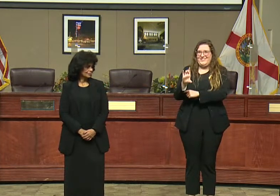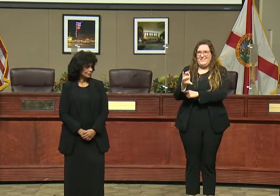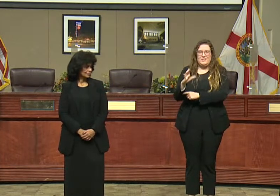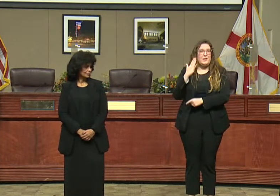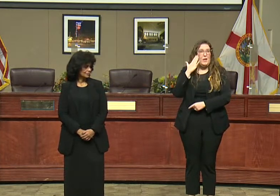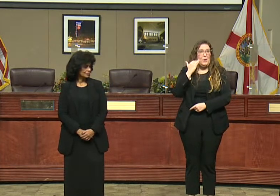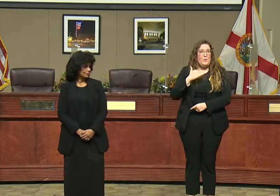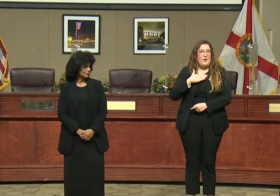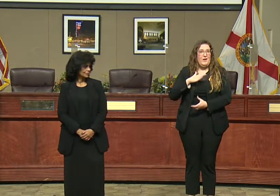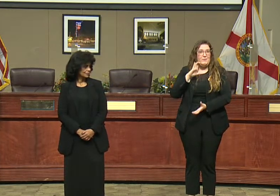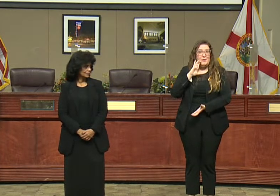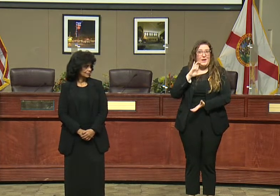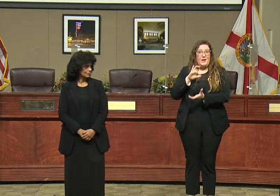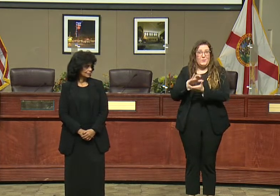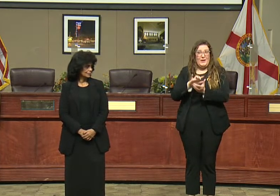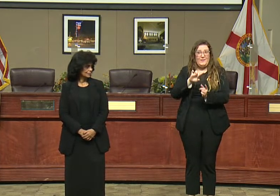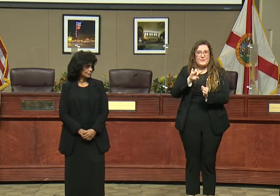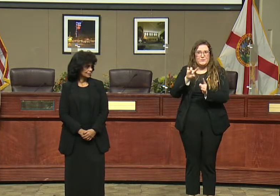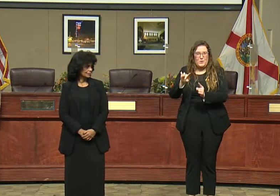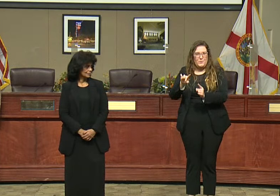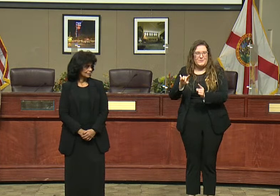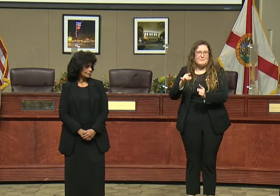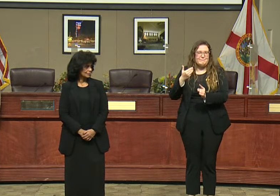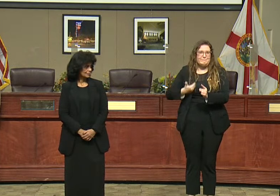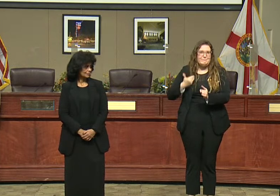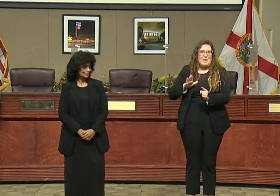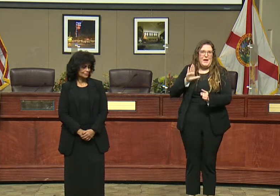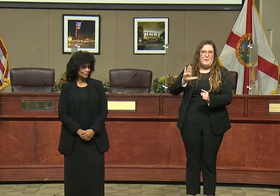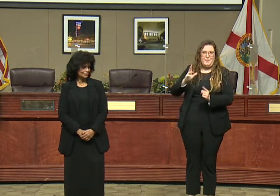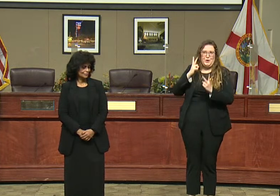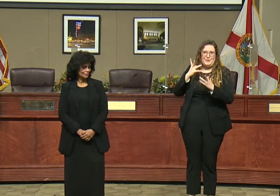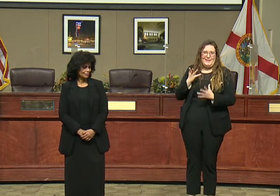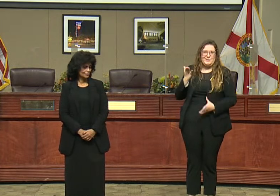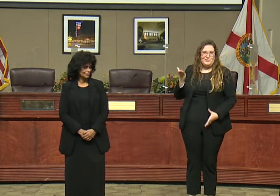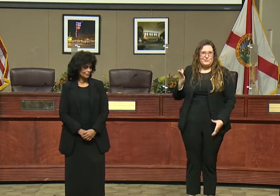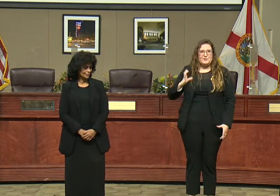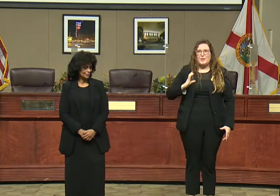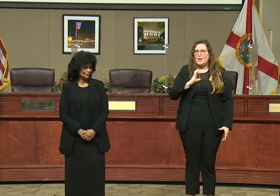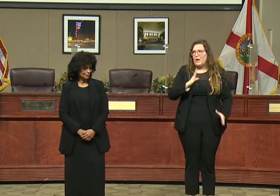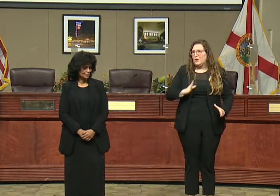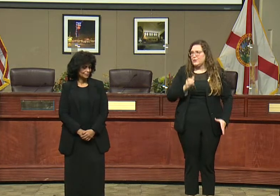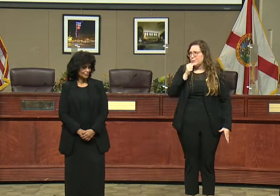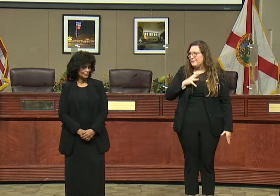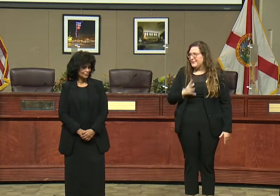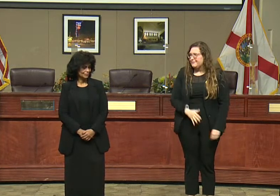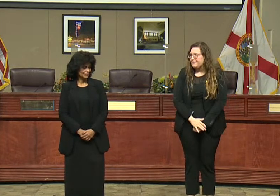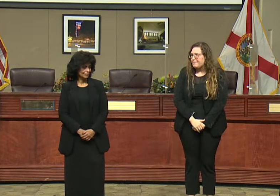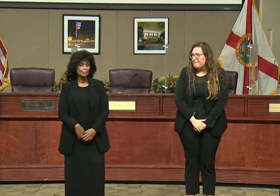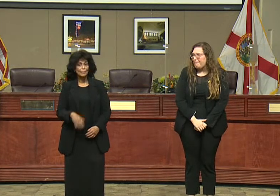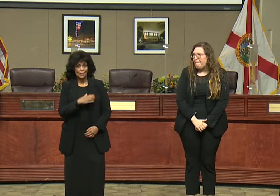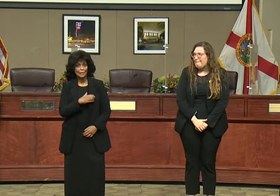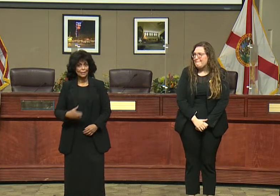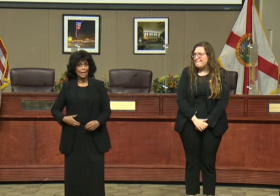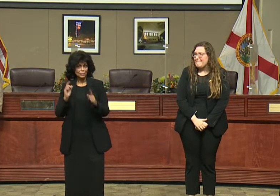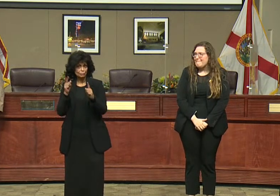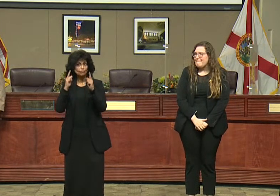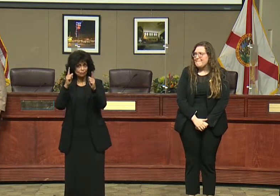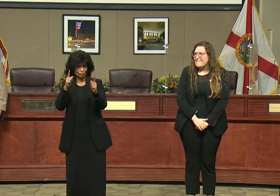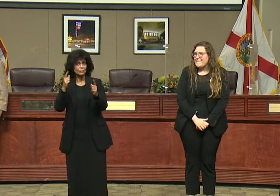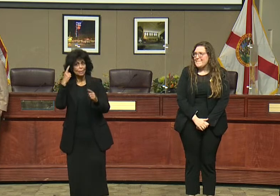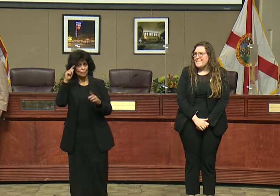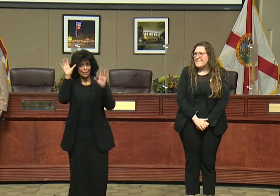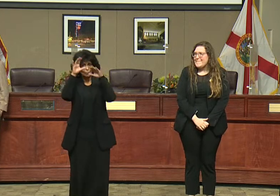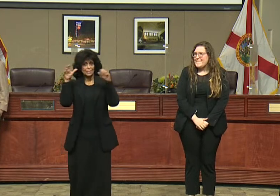who serves in the 117th Congress. El alcalde tiene la intención de visitar el evento de inauguración como